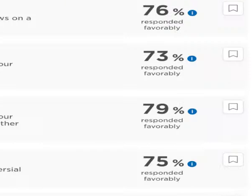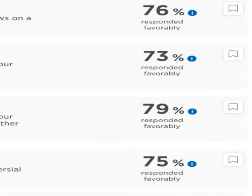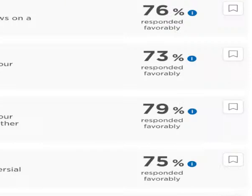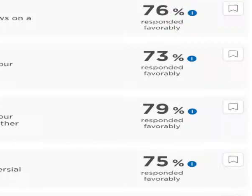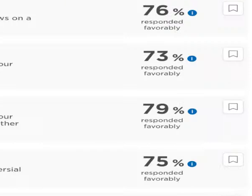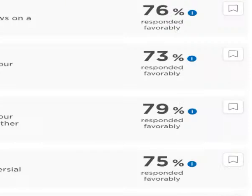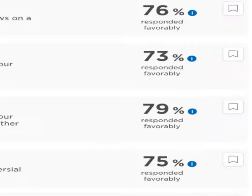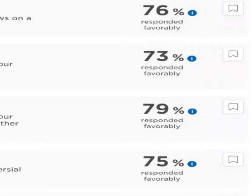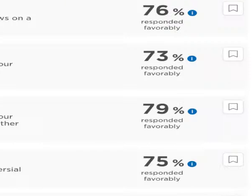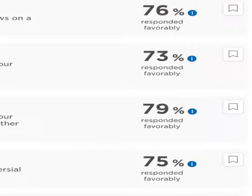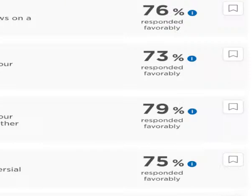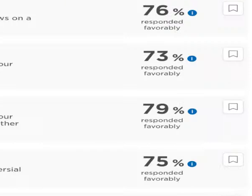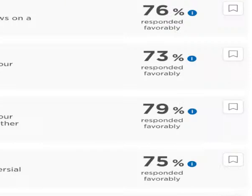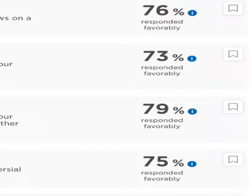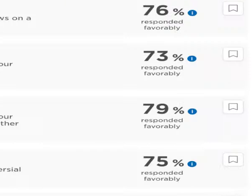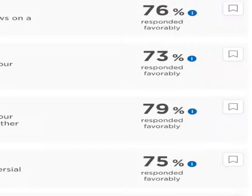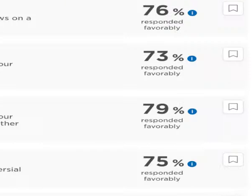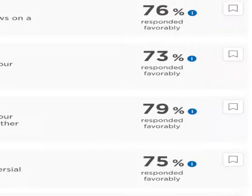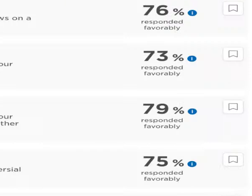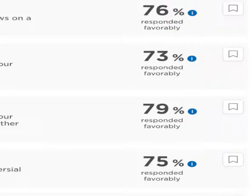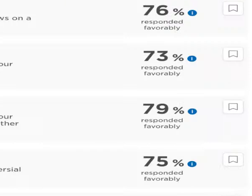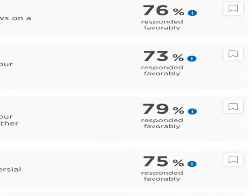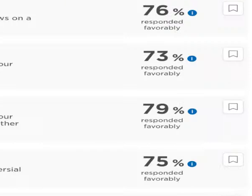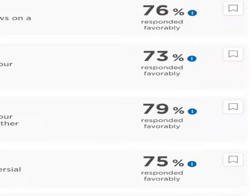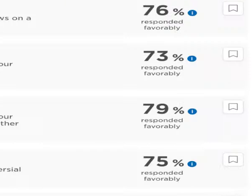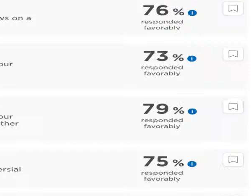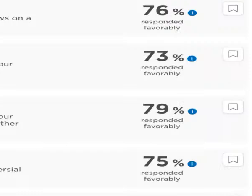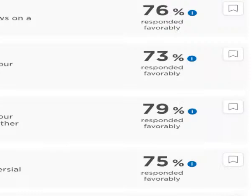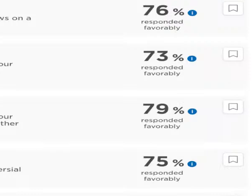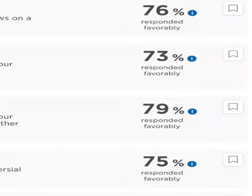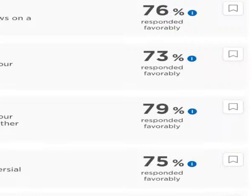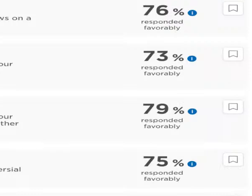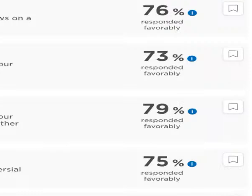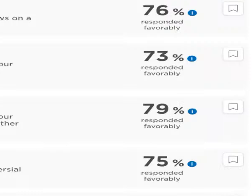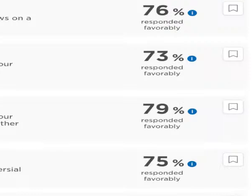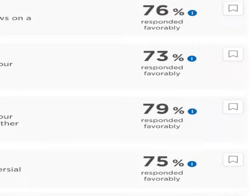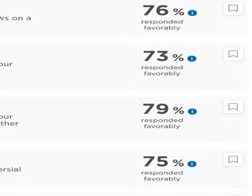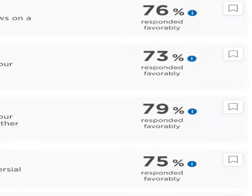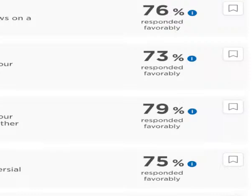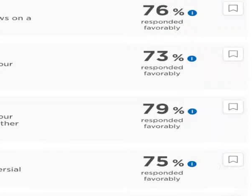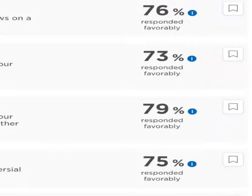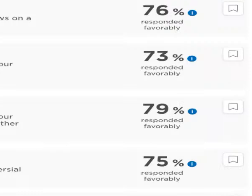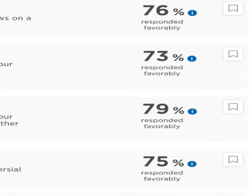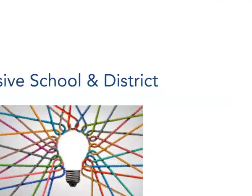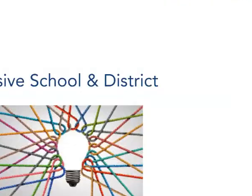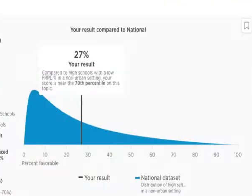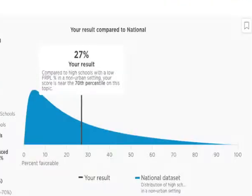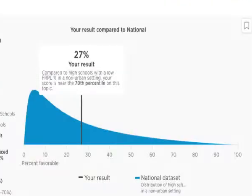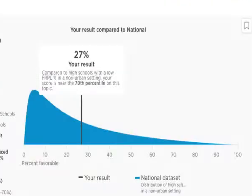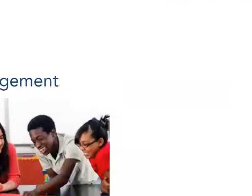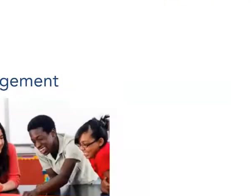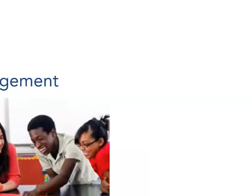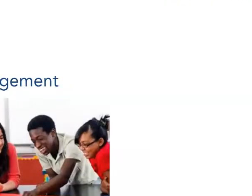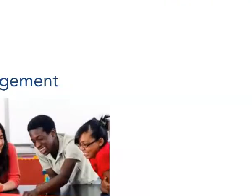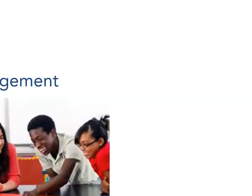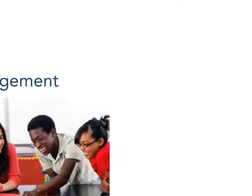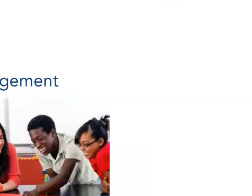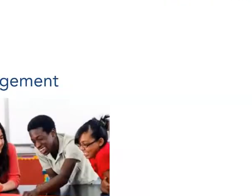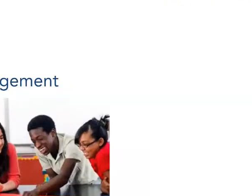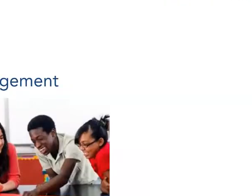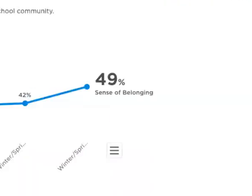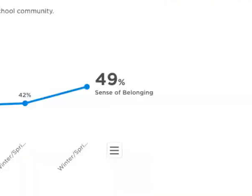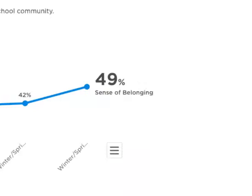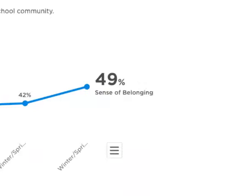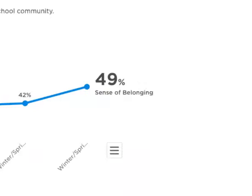think that's great. I really do believe that connectedness and belonging are critical. Comparing what